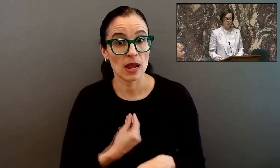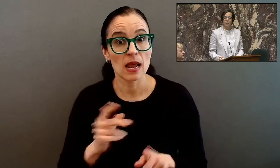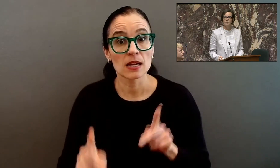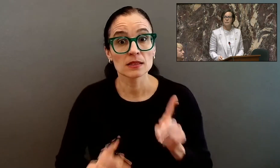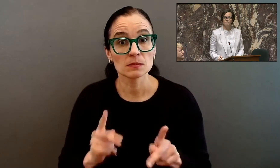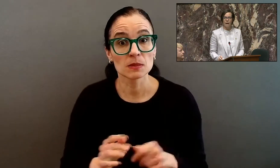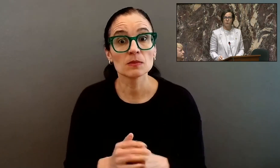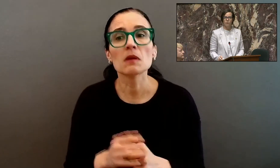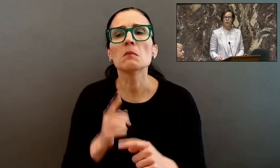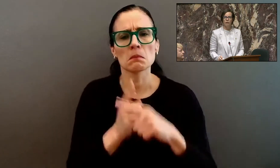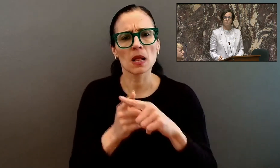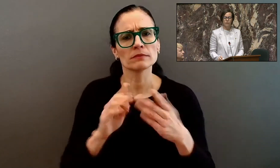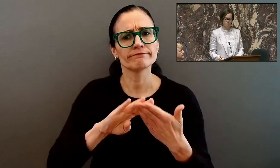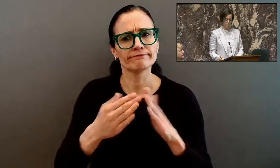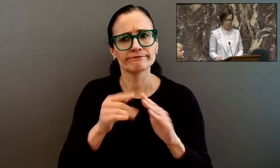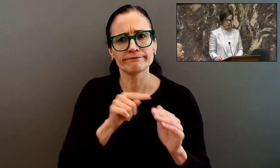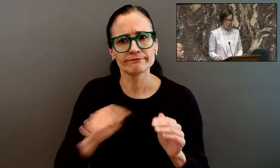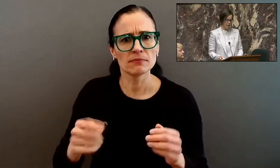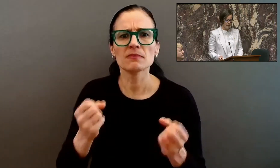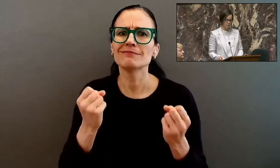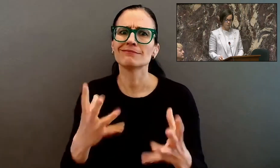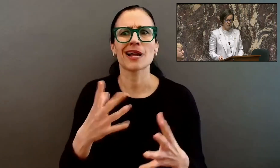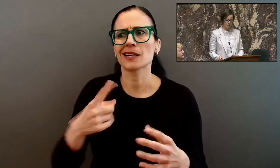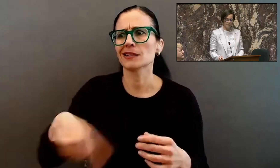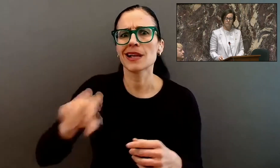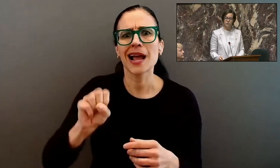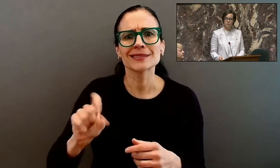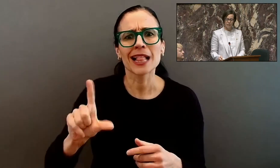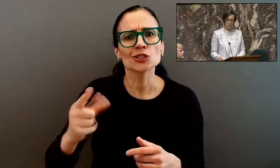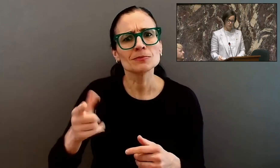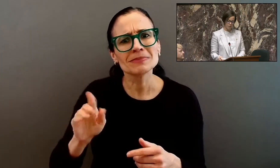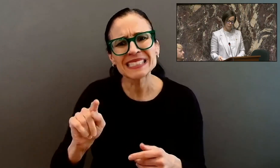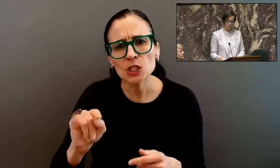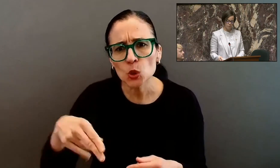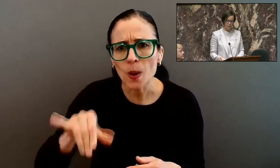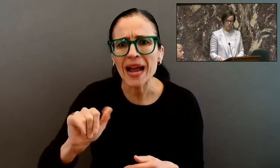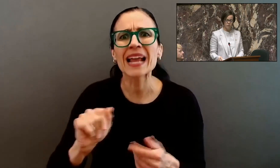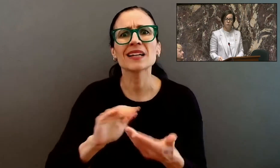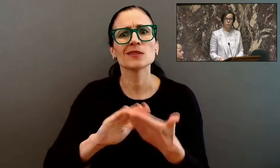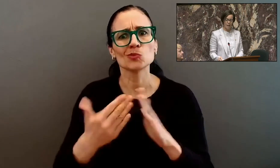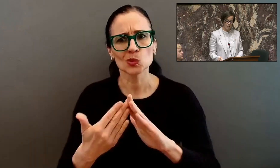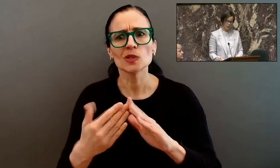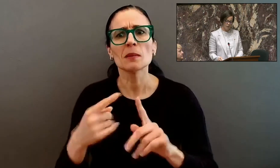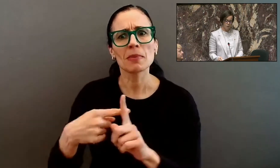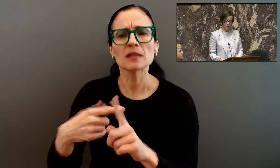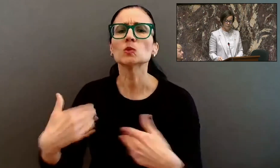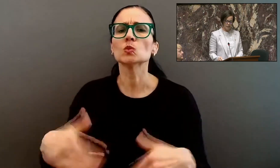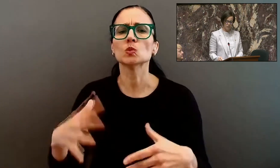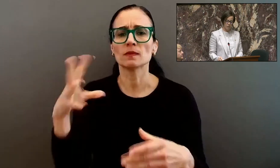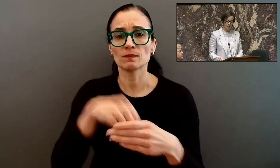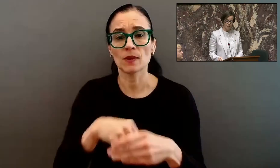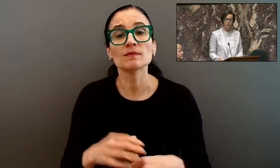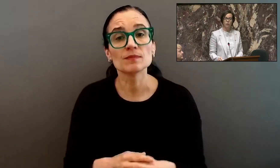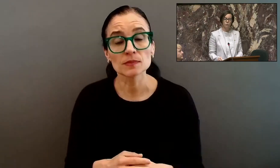year, the theme is the power of communities. It reflects the diversity and richness within the